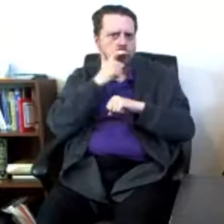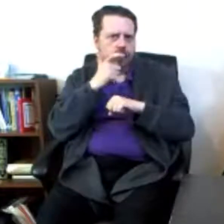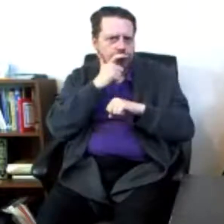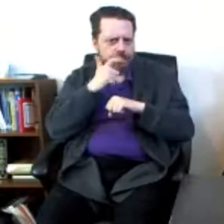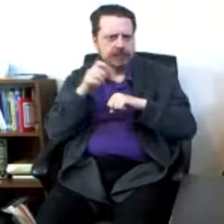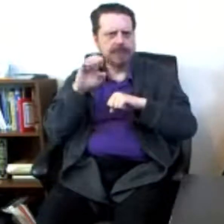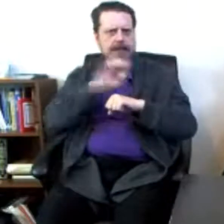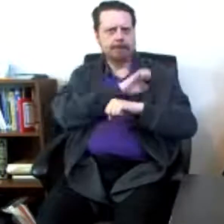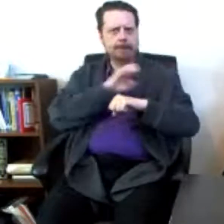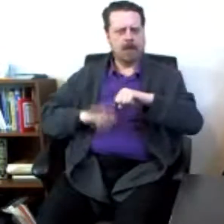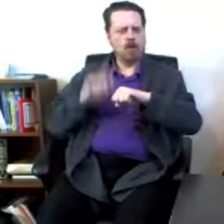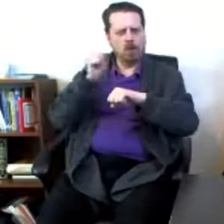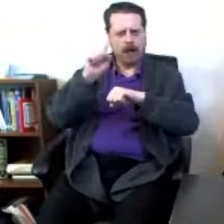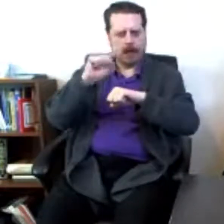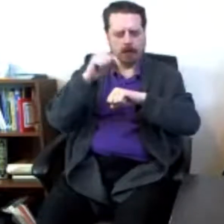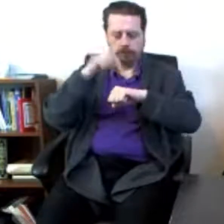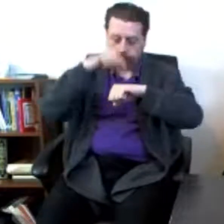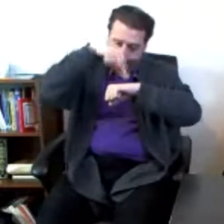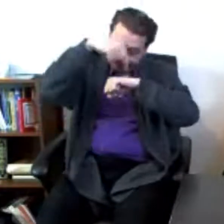Empire?